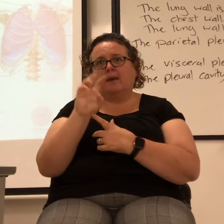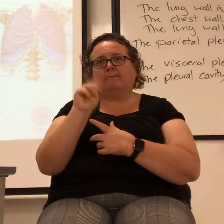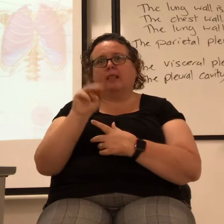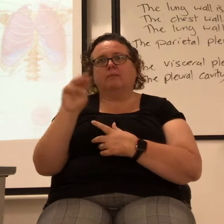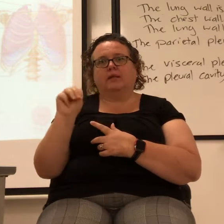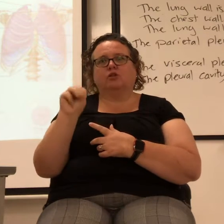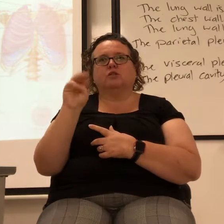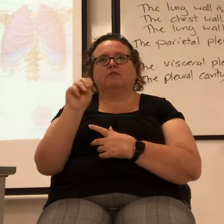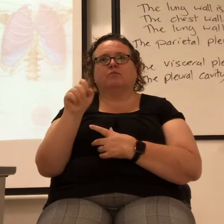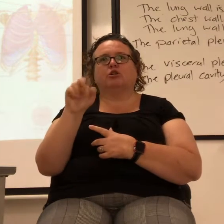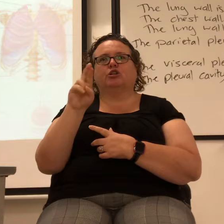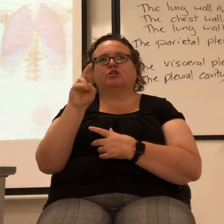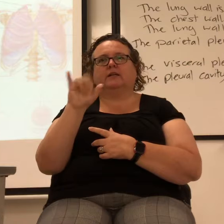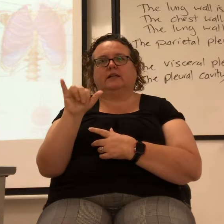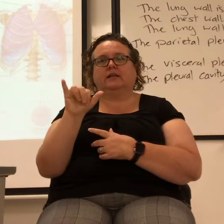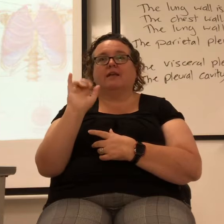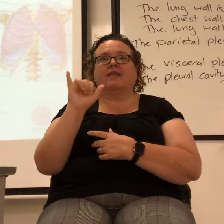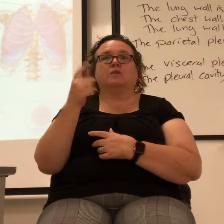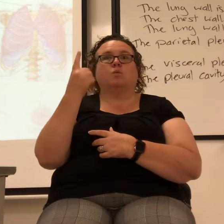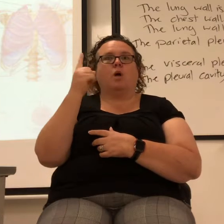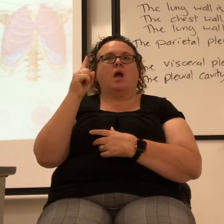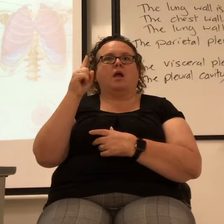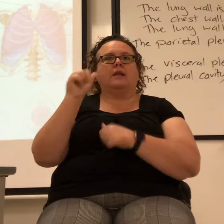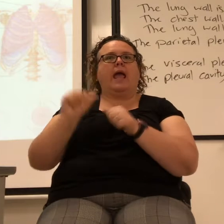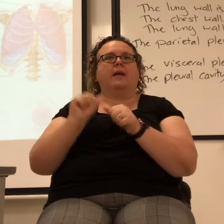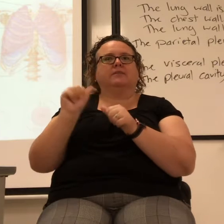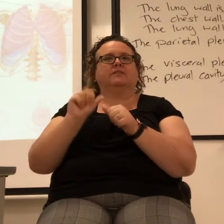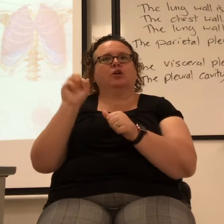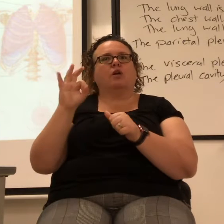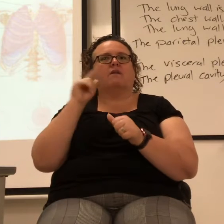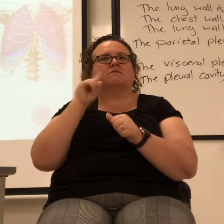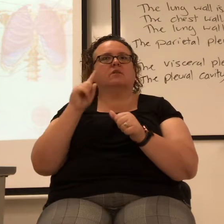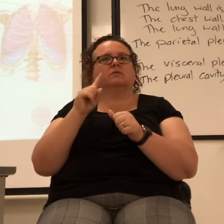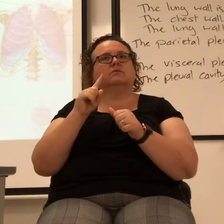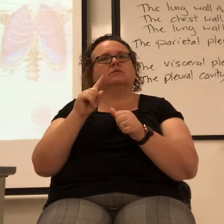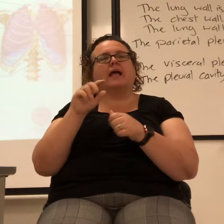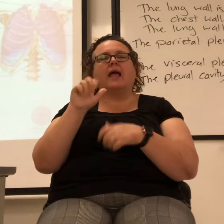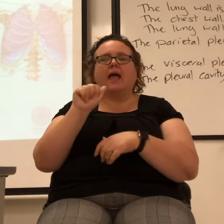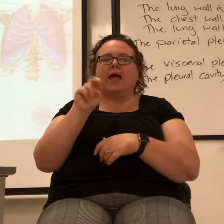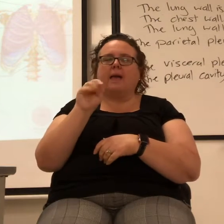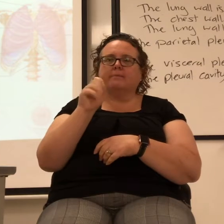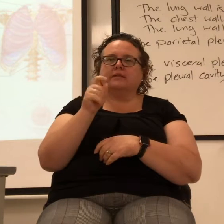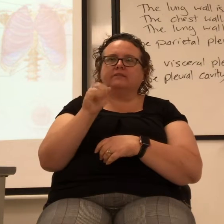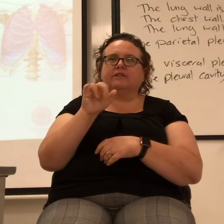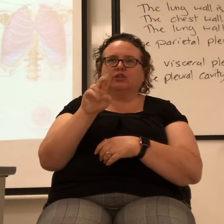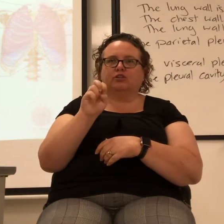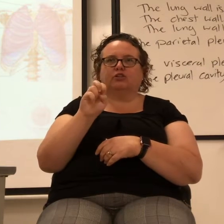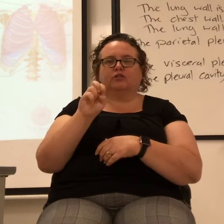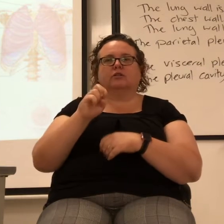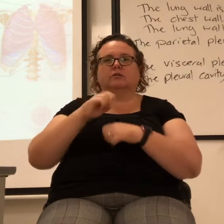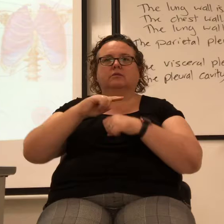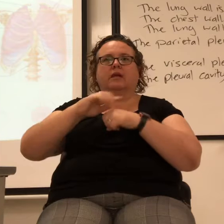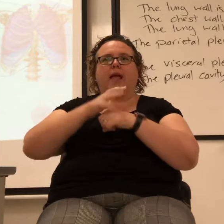millimeters of mercury. That's one atmosphere of pressure at sea level. Okay.